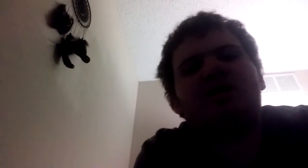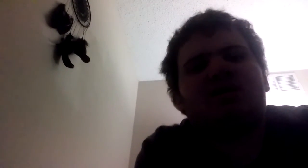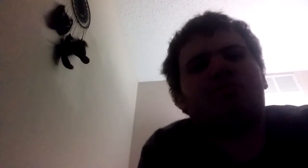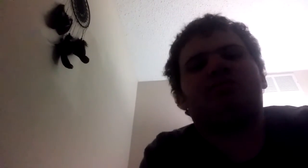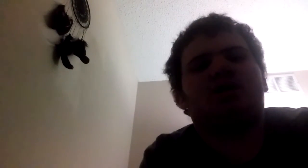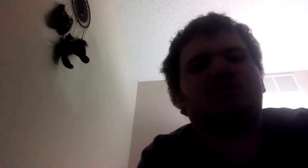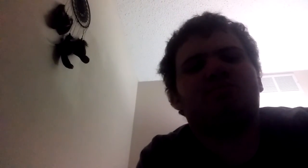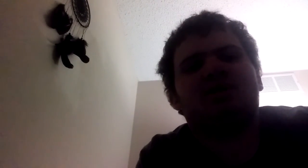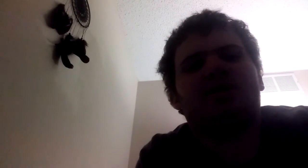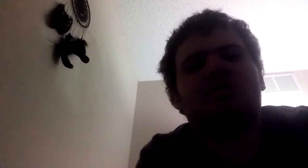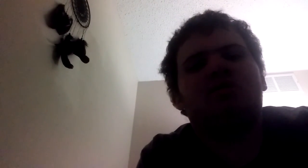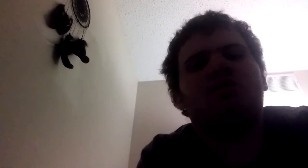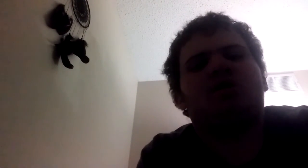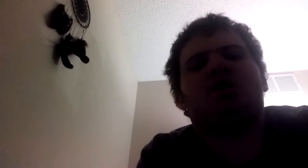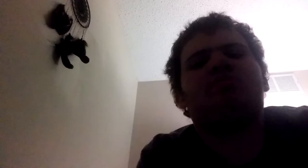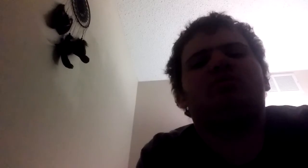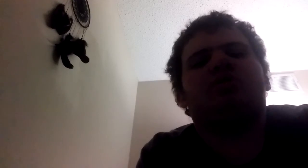if you do really like this small video I just put together, I hope you all